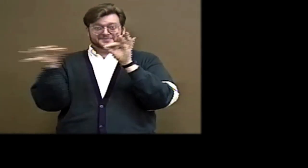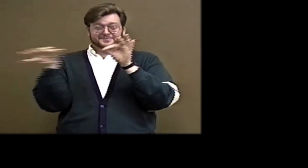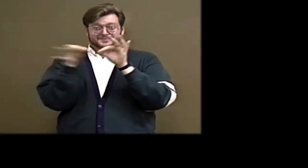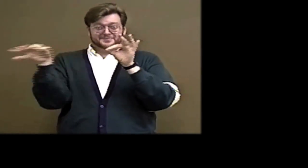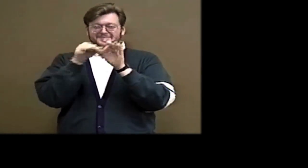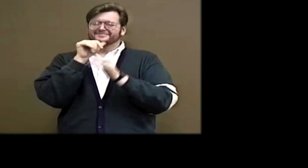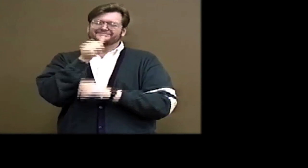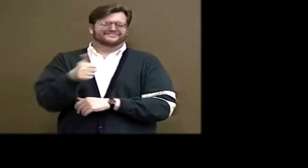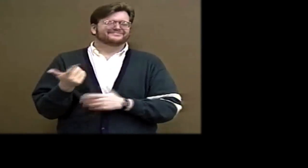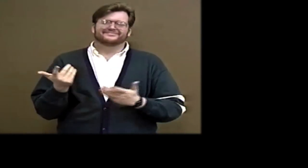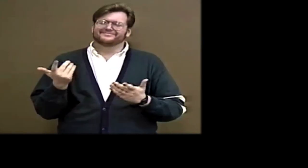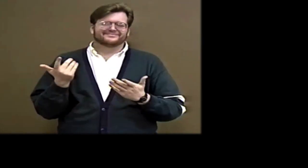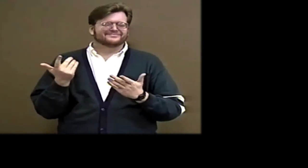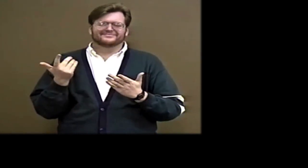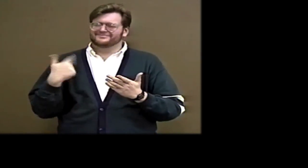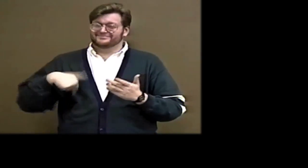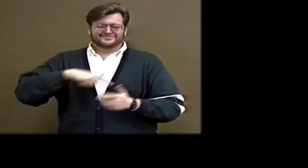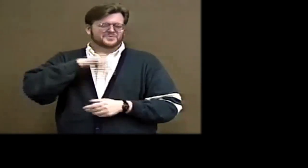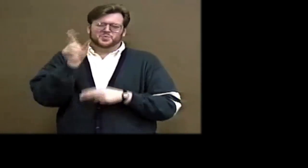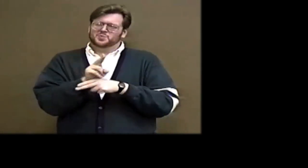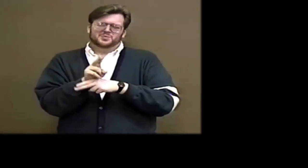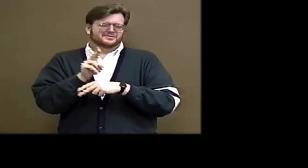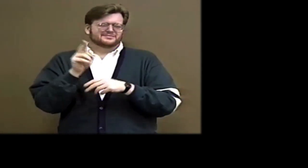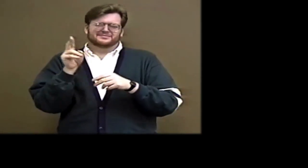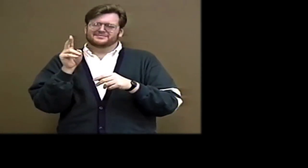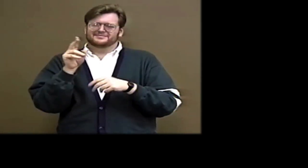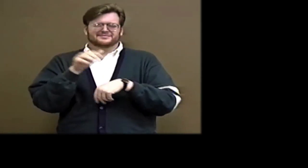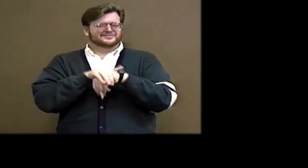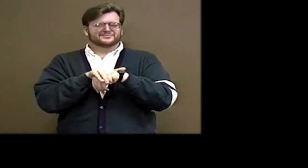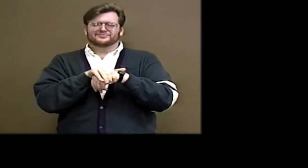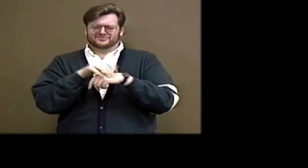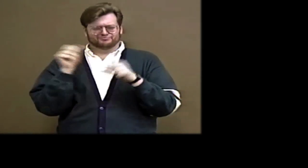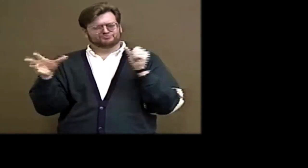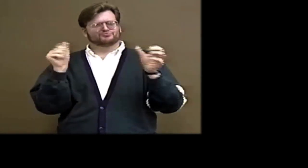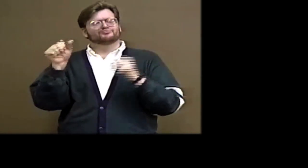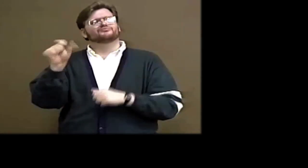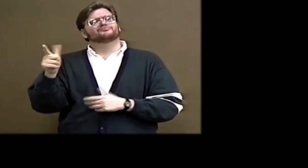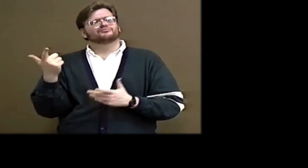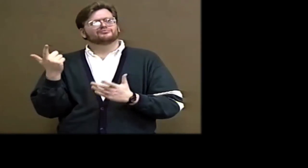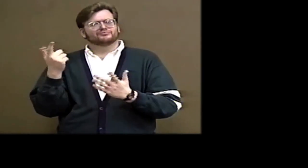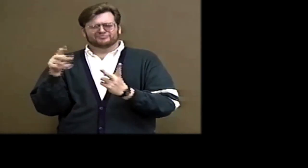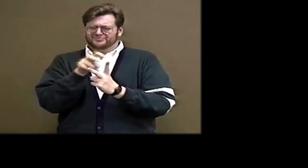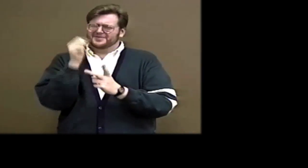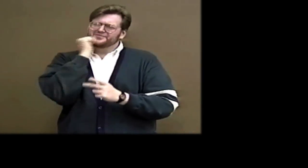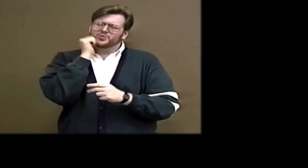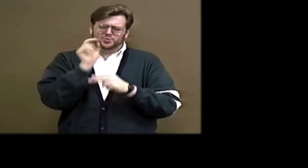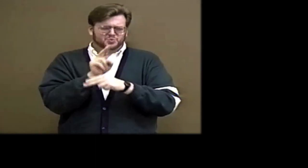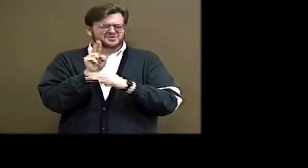In class, we read and write in English, but when we discuss the topic, of course we use American Sign Language.